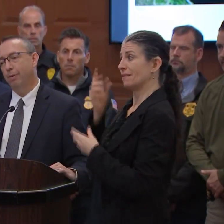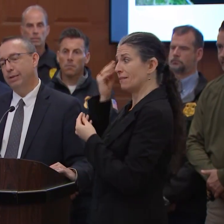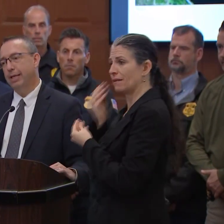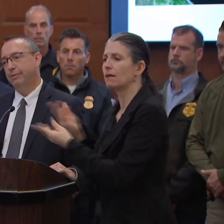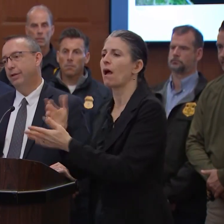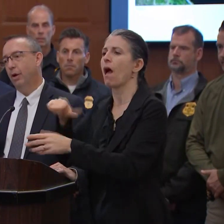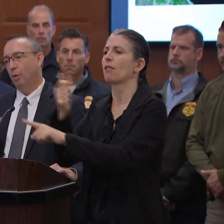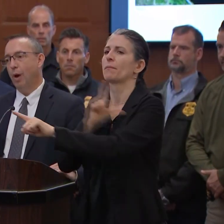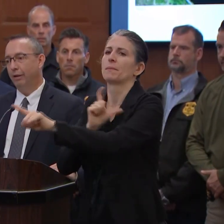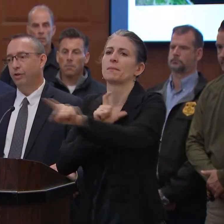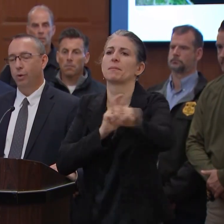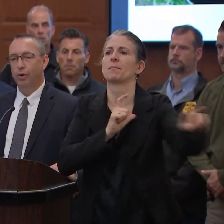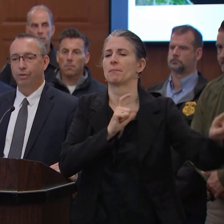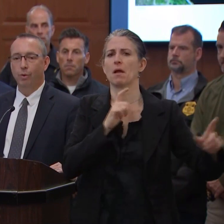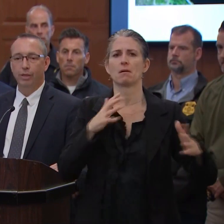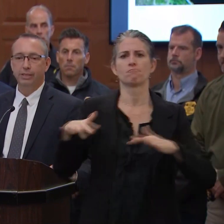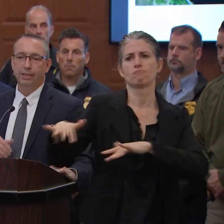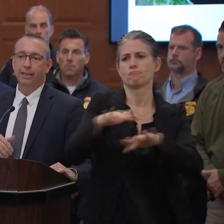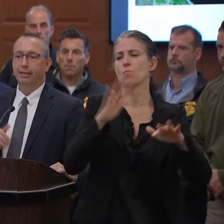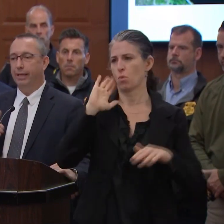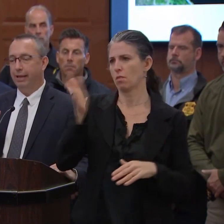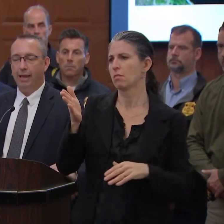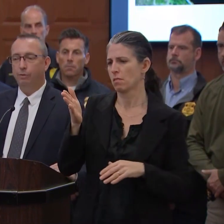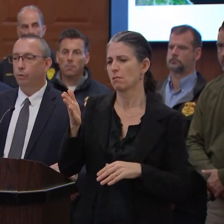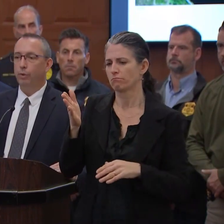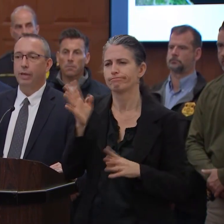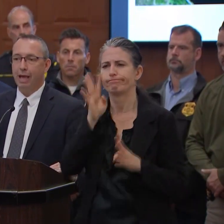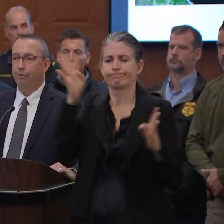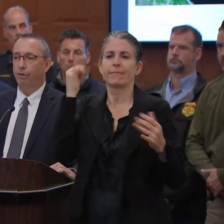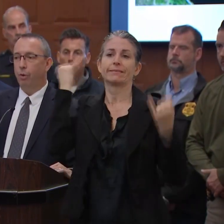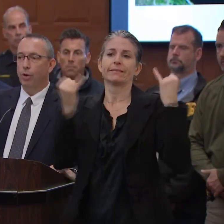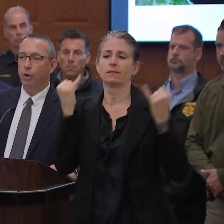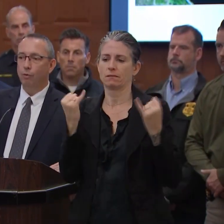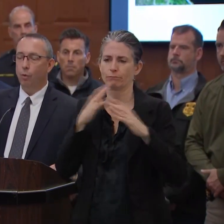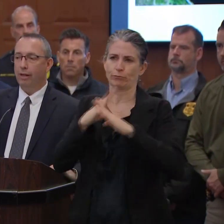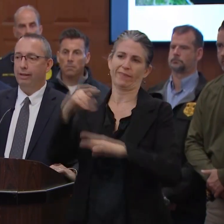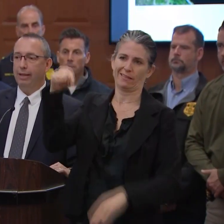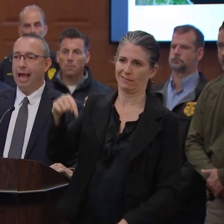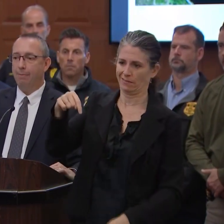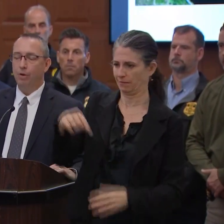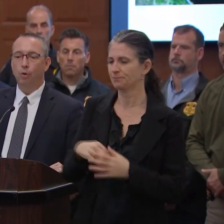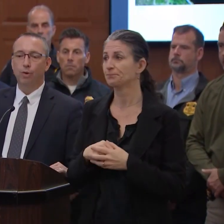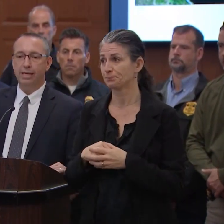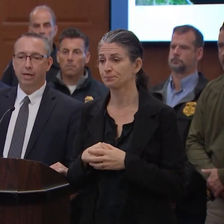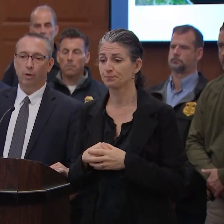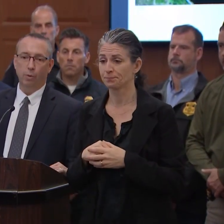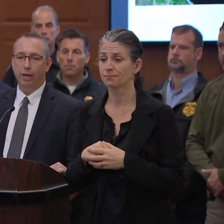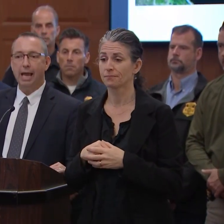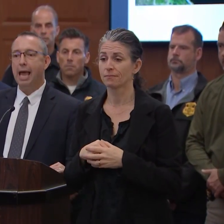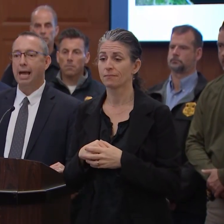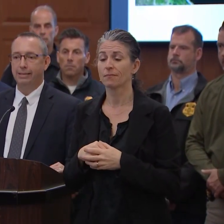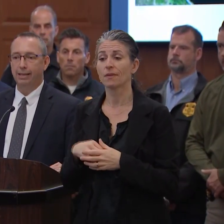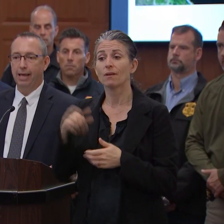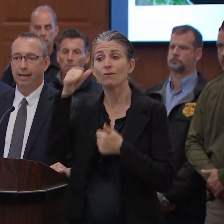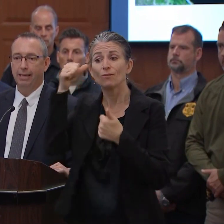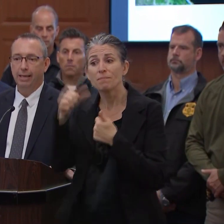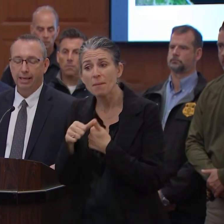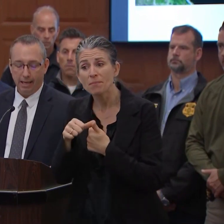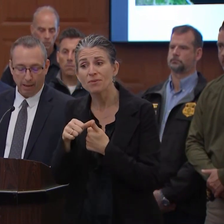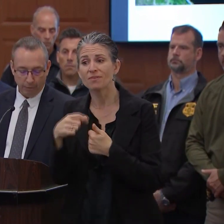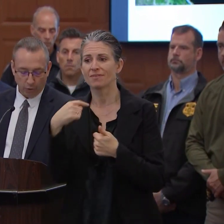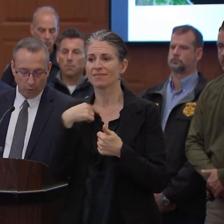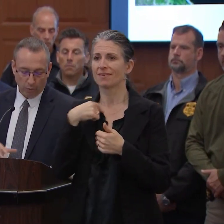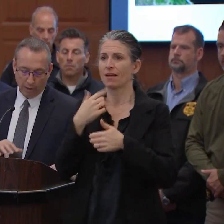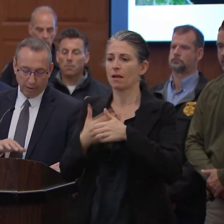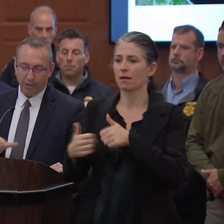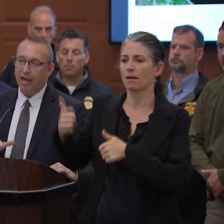Department of Public Safety, are regulatory authorities. Like, hey, we have authority over what happened over here, and we're going to act on